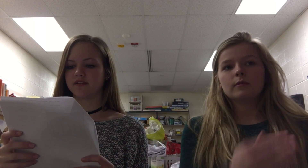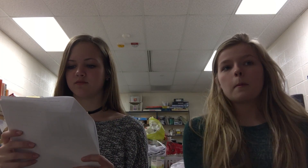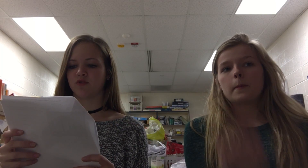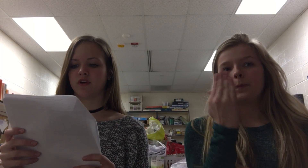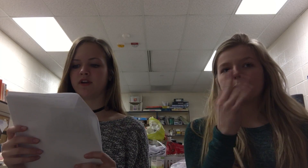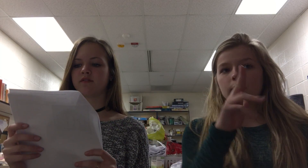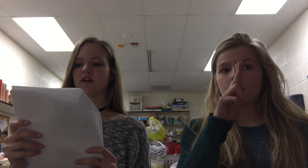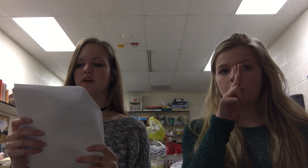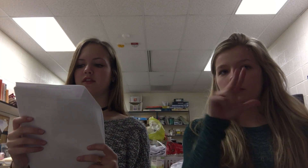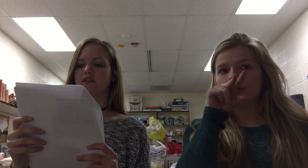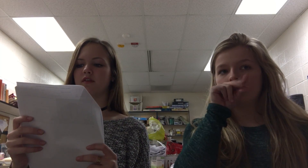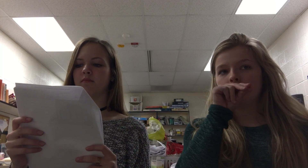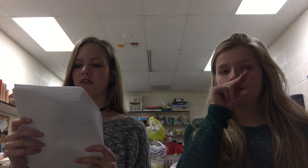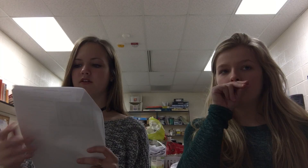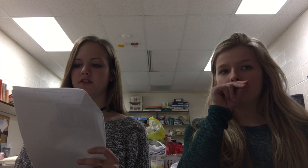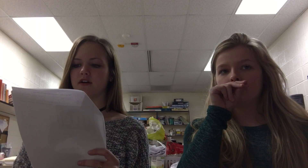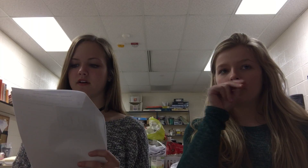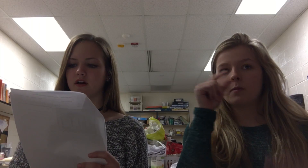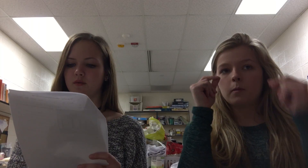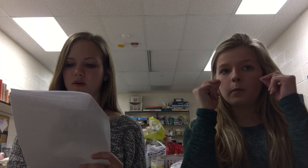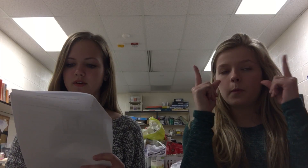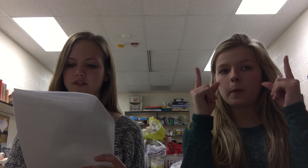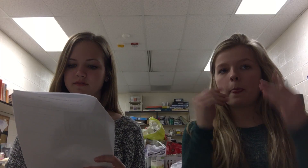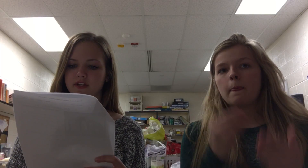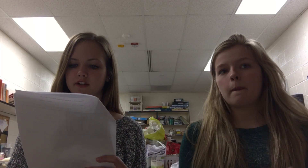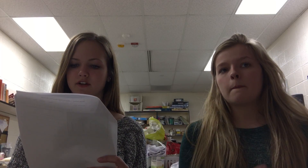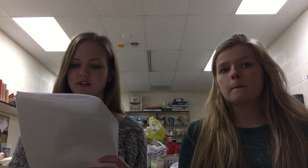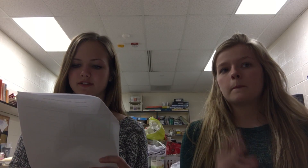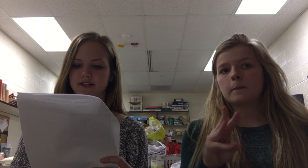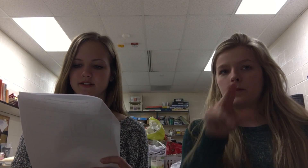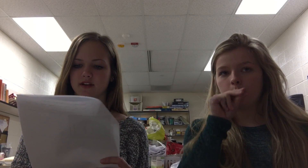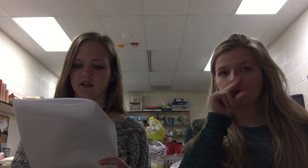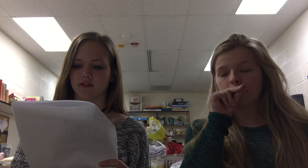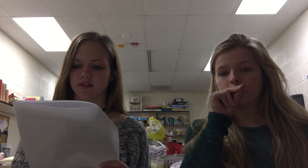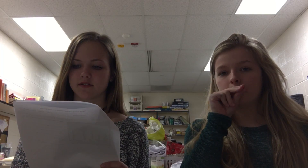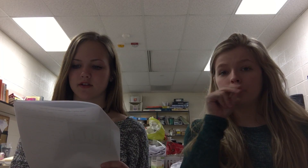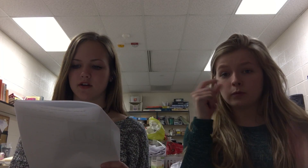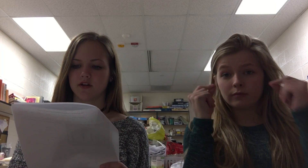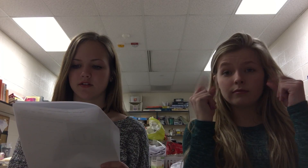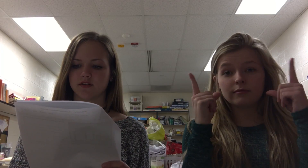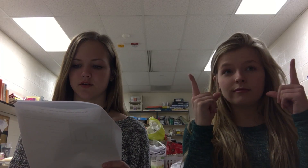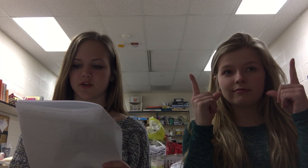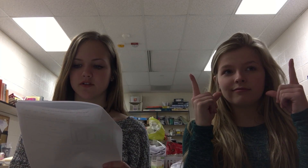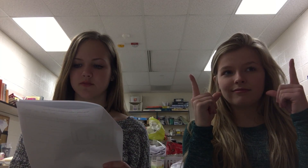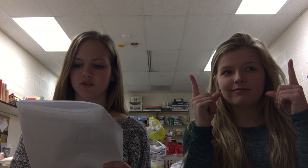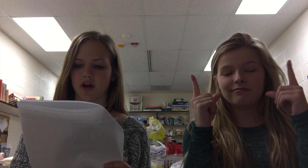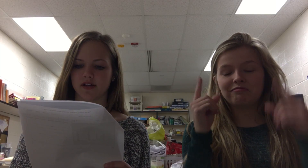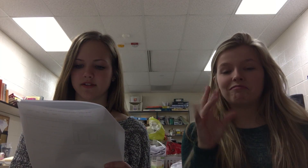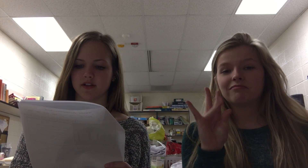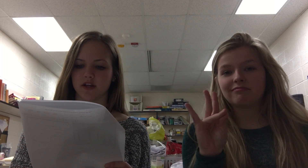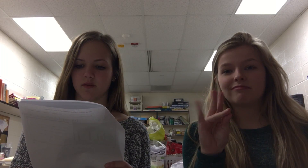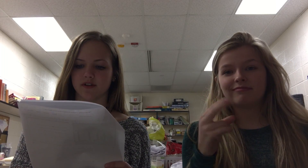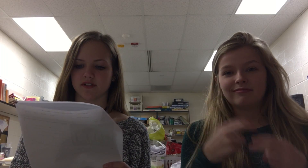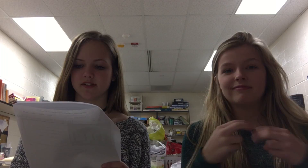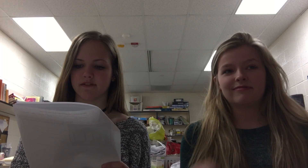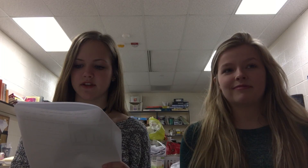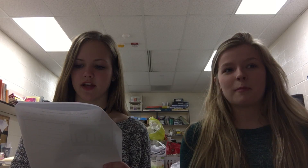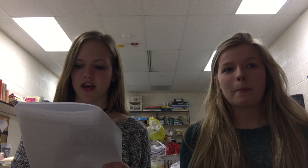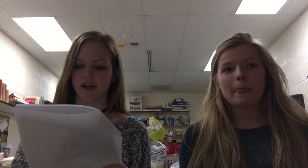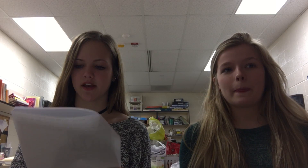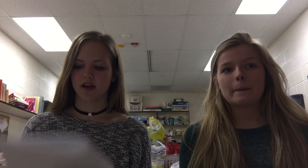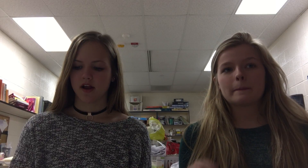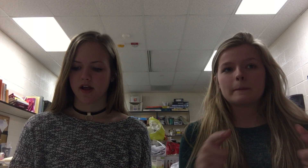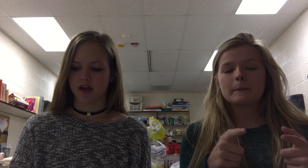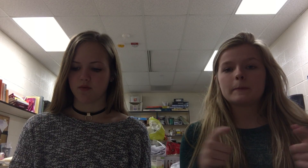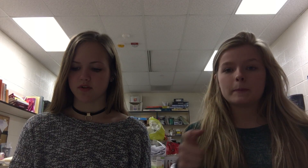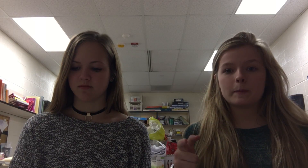The next morning, the mother duck awoke to feed her 6 ducklings. To her surprise, there was a